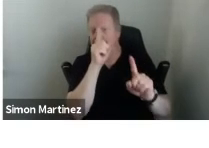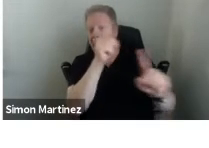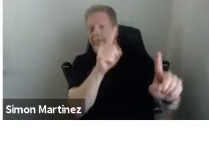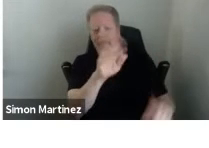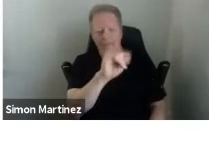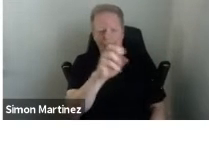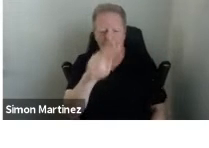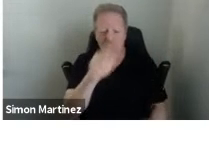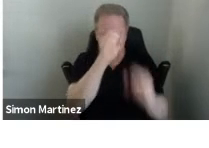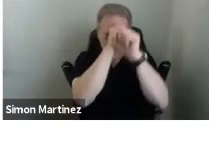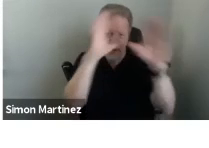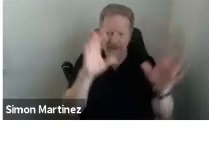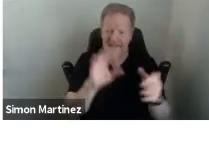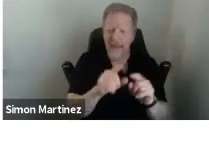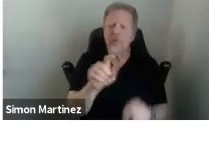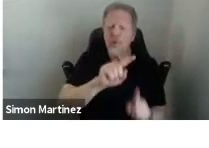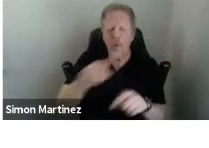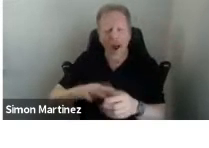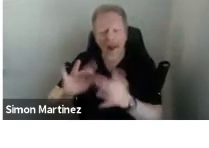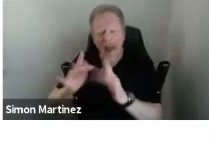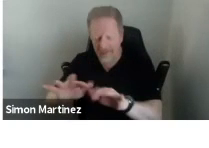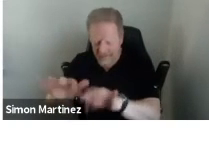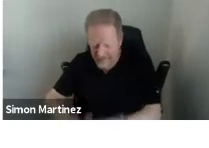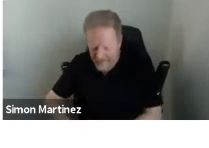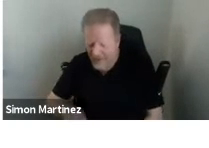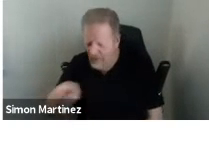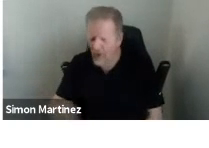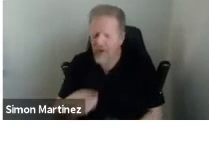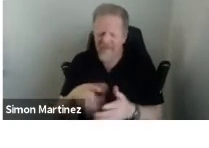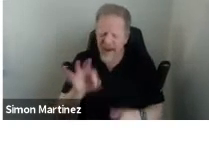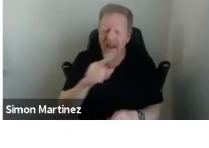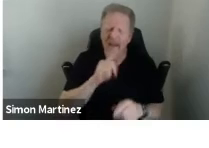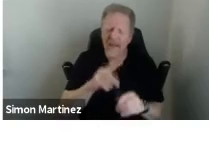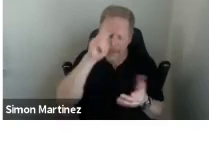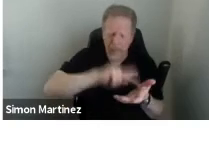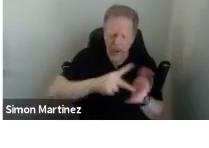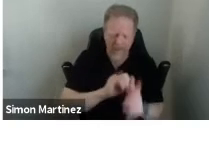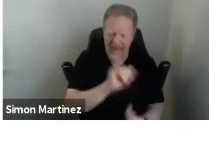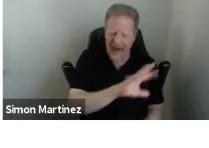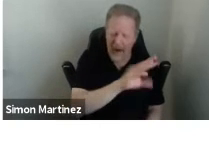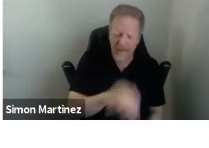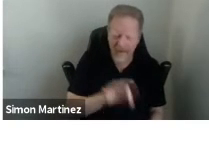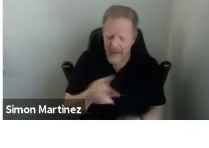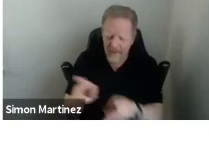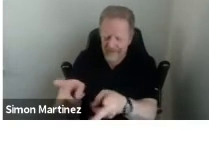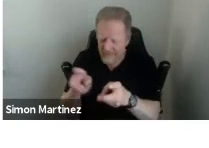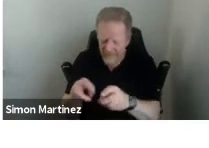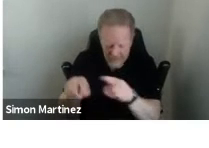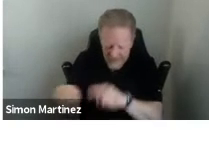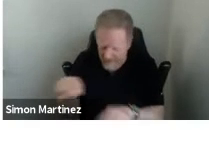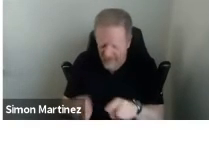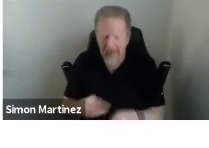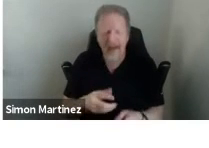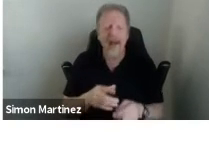about the company online and just get excited about it. See where you would fit into that place,